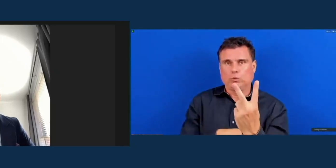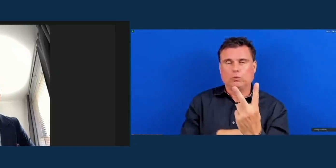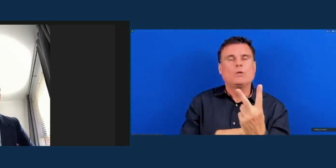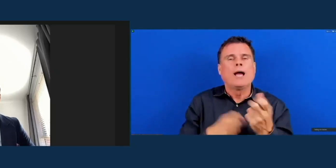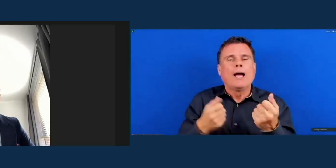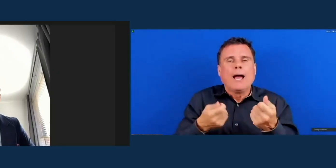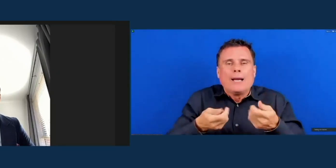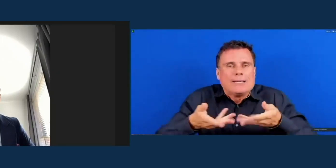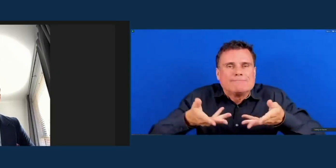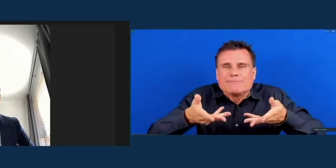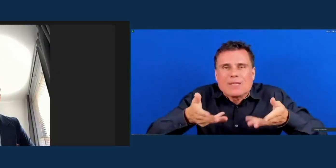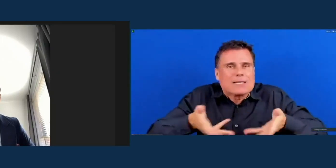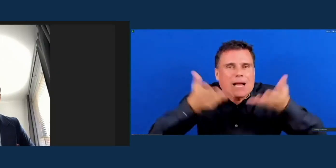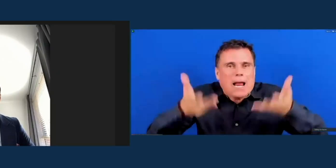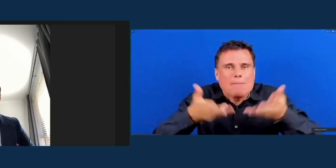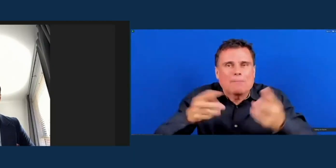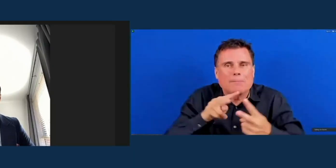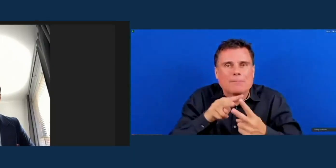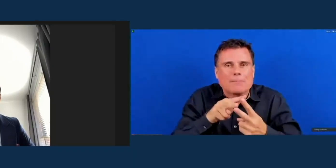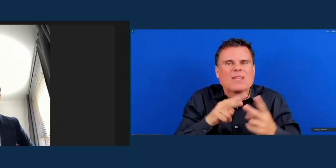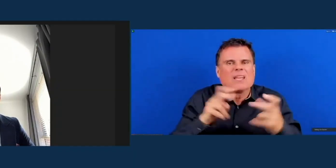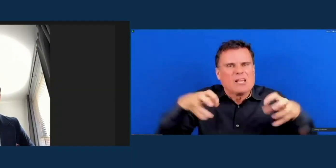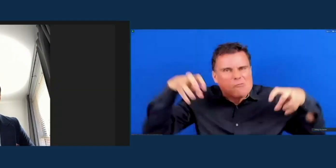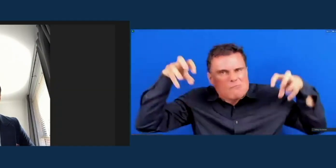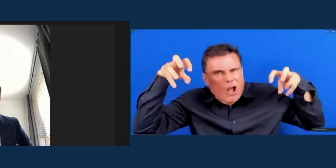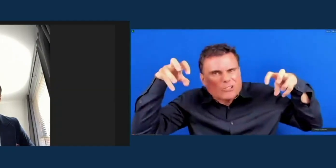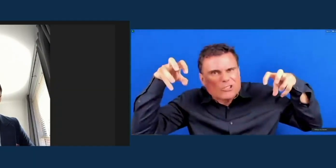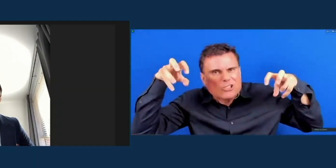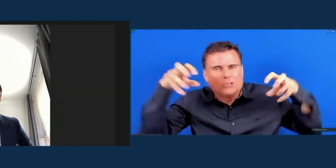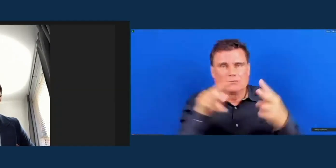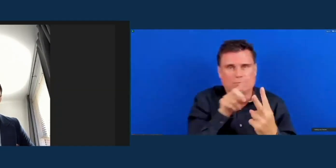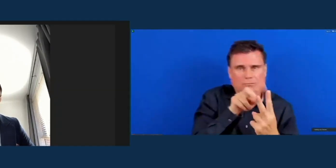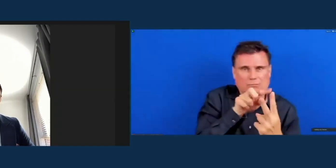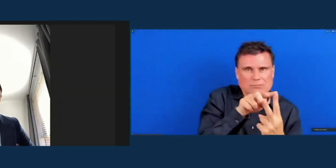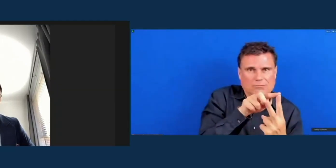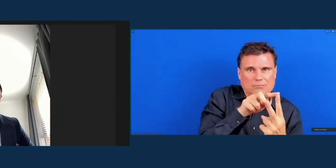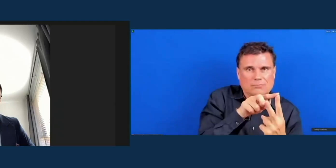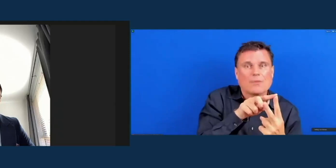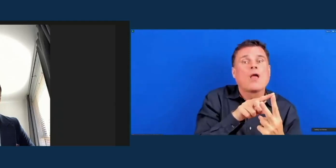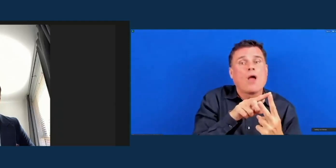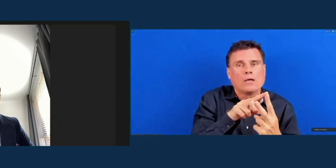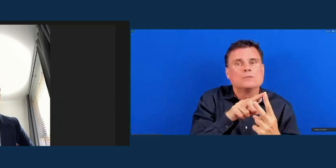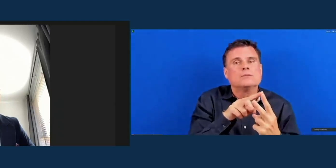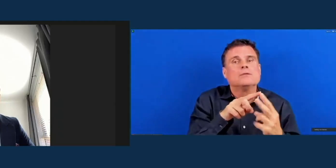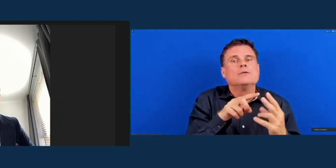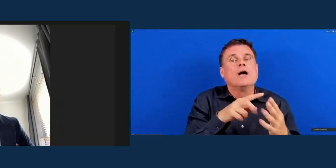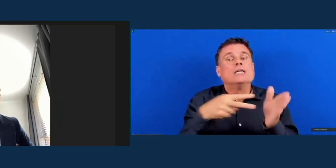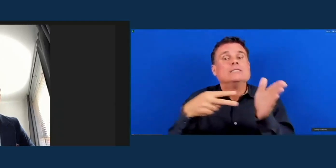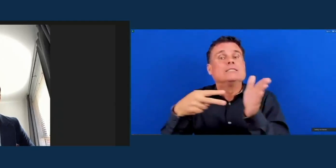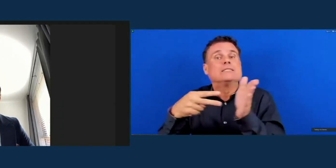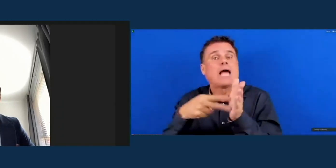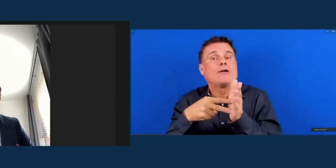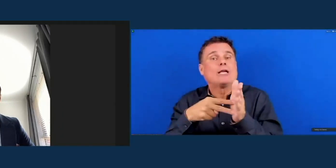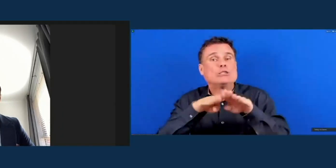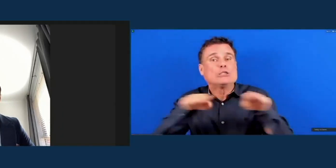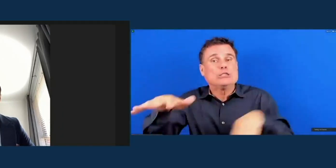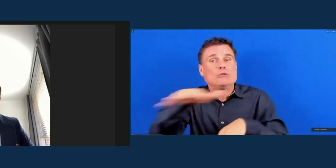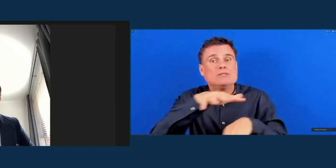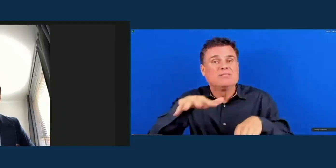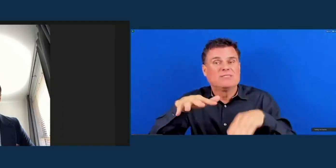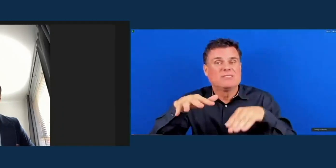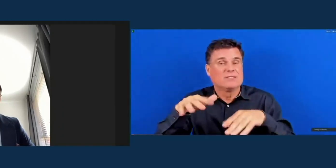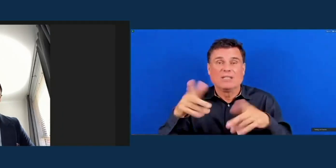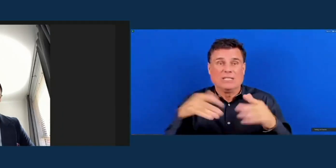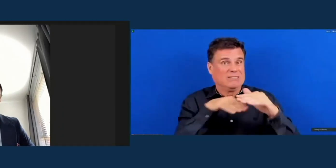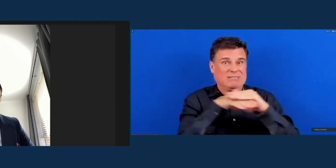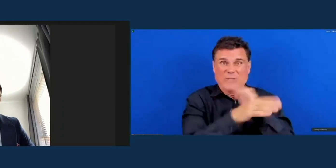Letters, which improve Syrian out-of-school children's foundational literacy skills and improve their psychosocial